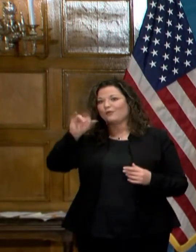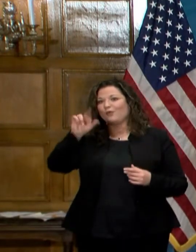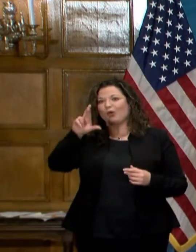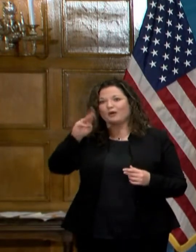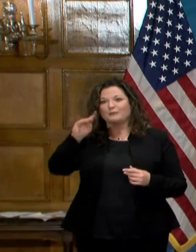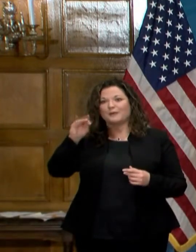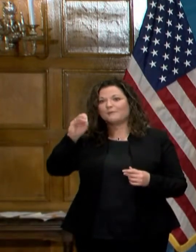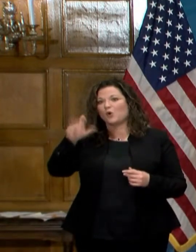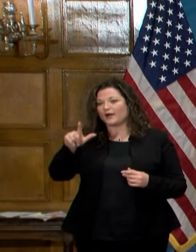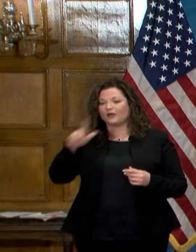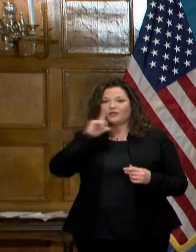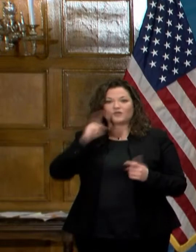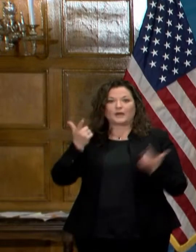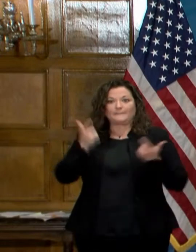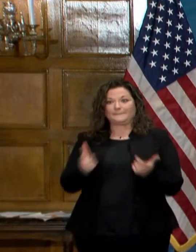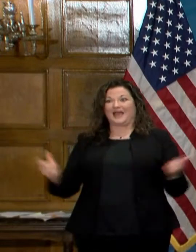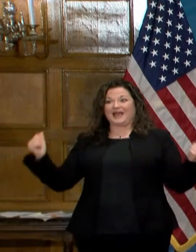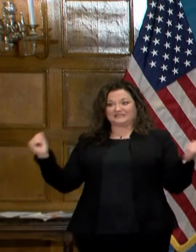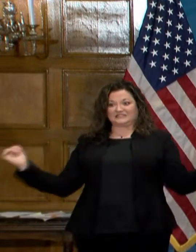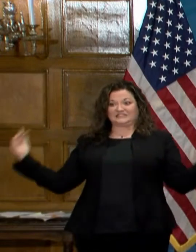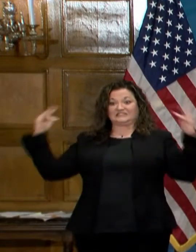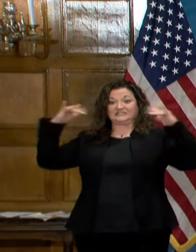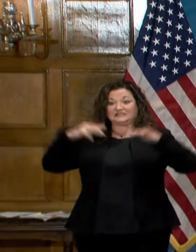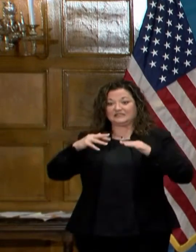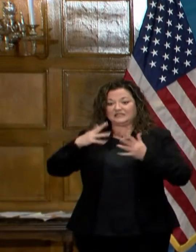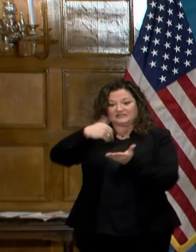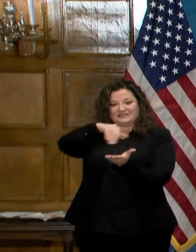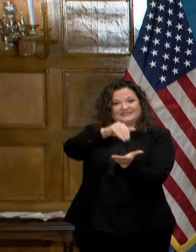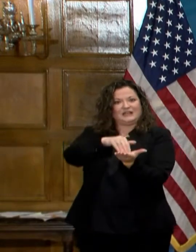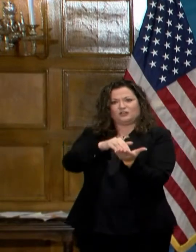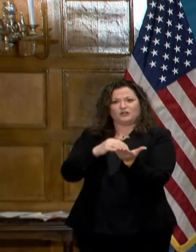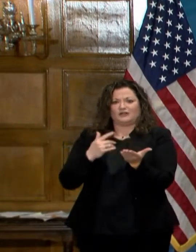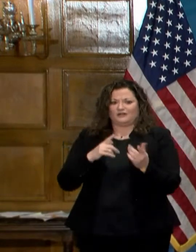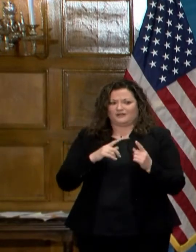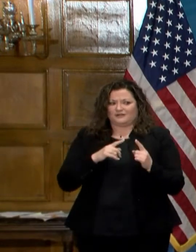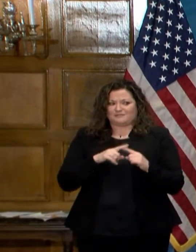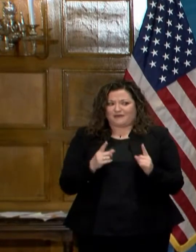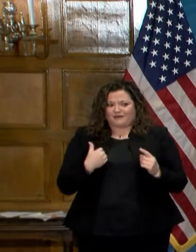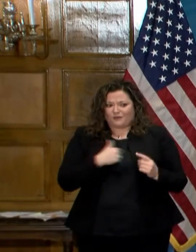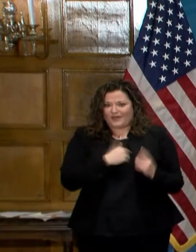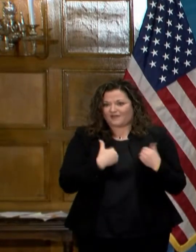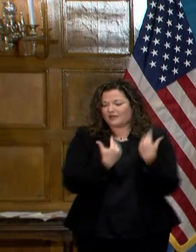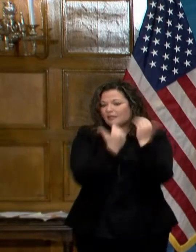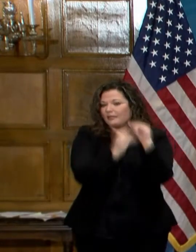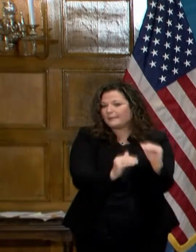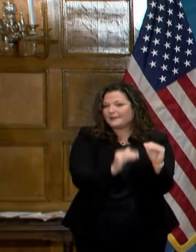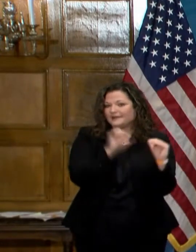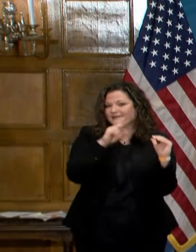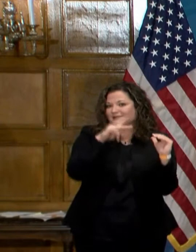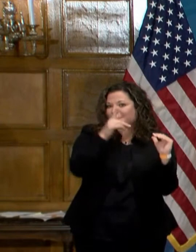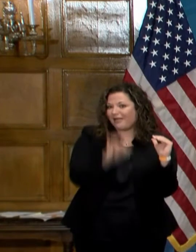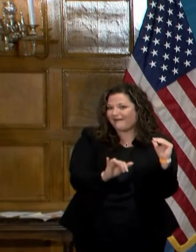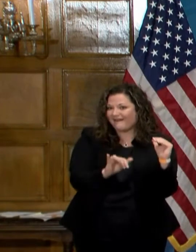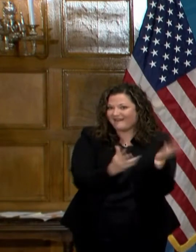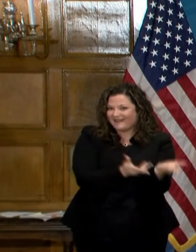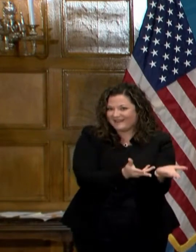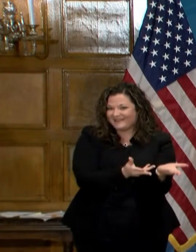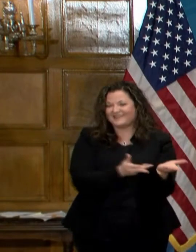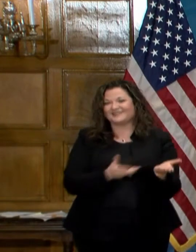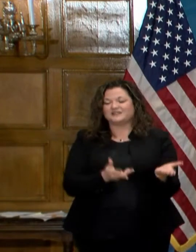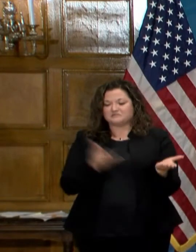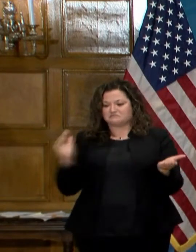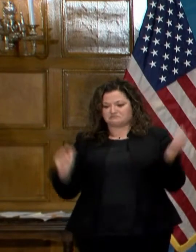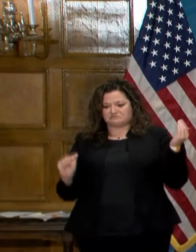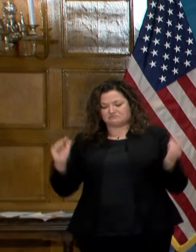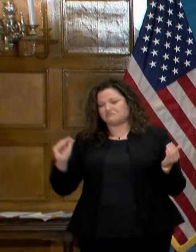mass distribution center when you only got 50, a limited number of supply of doses. So